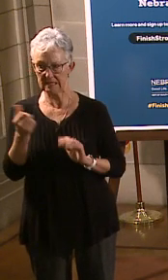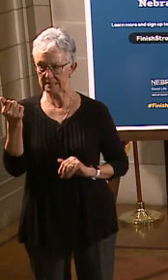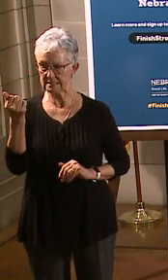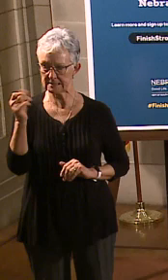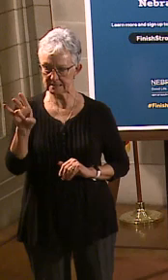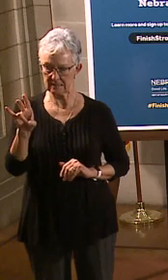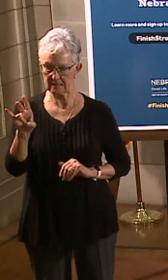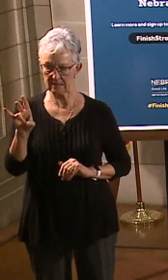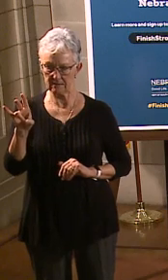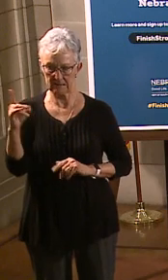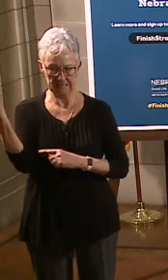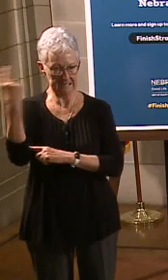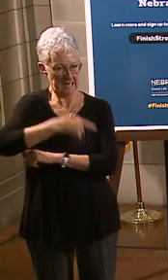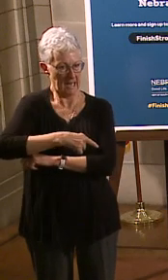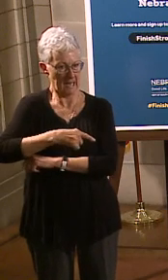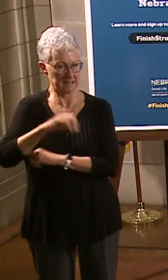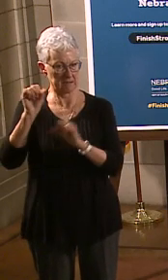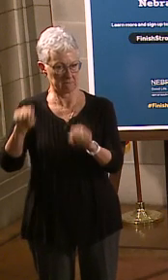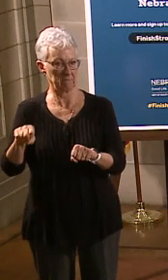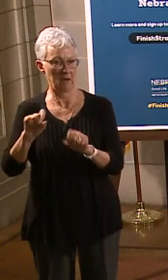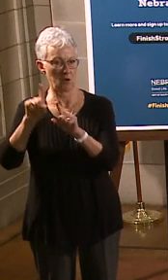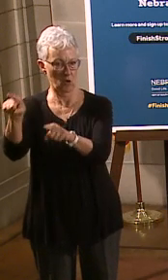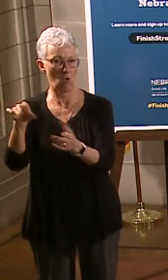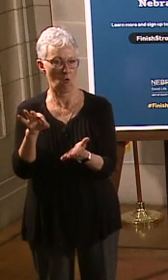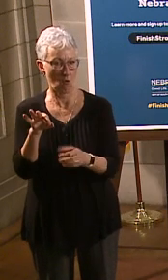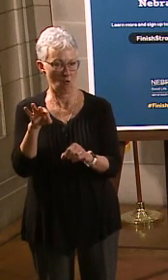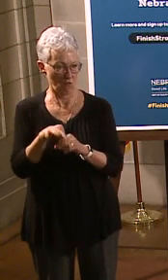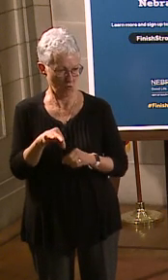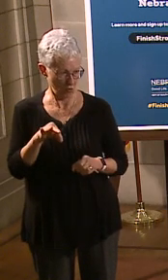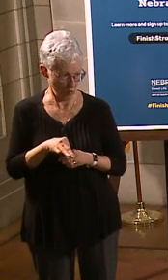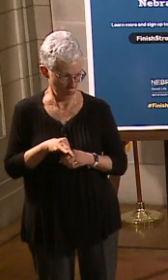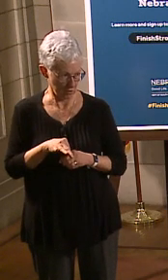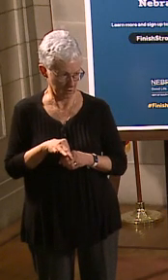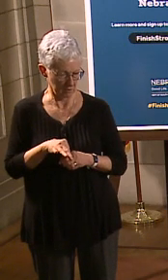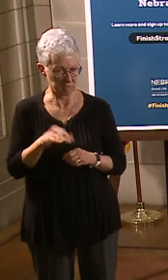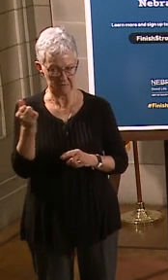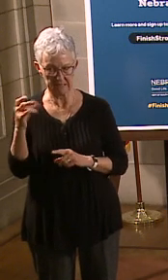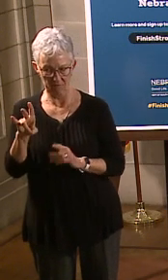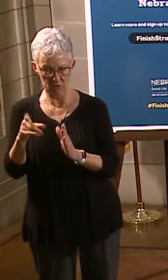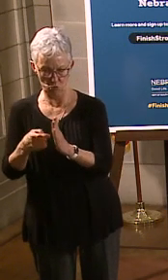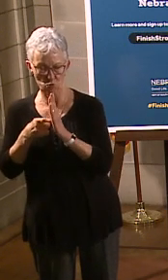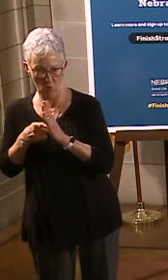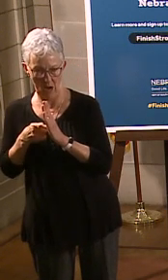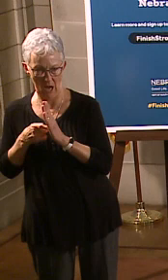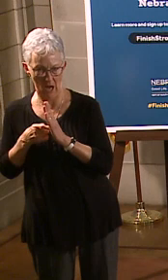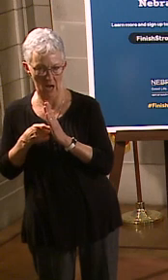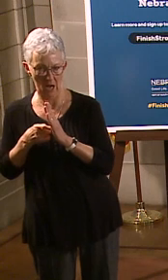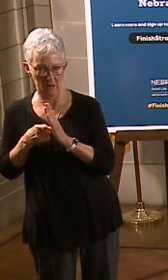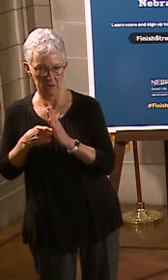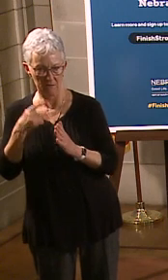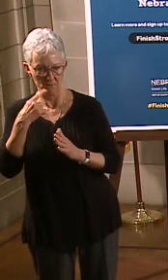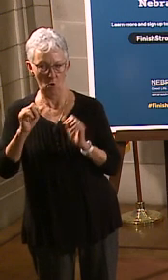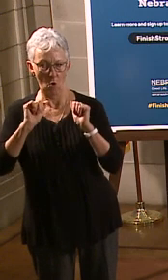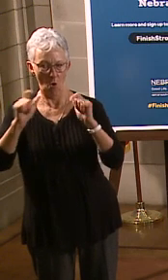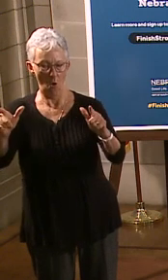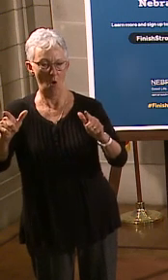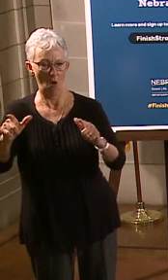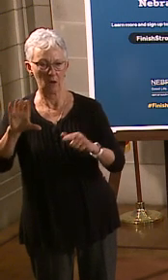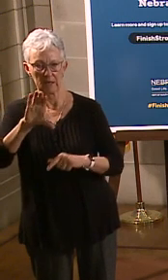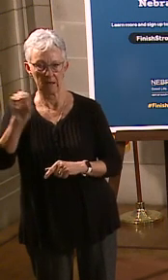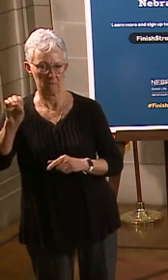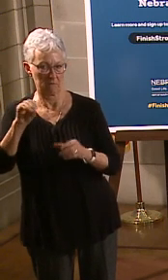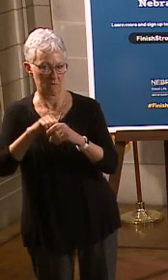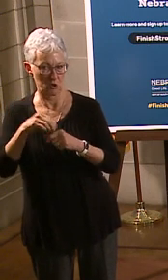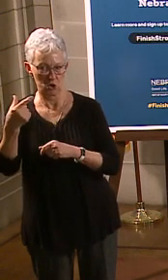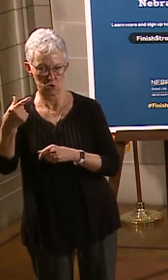of early voting mandated, with the option of going to 19 early days. The 17 early days will be for all counties, so that would be something